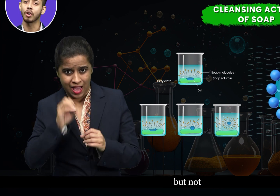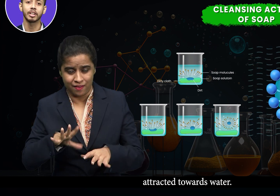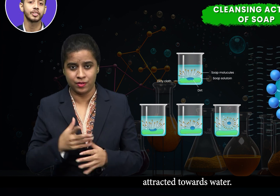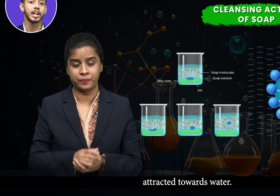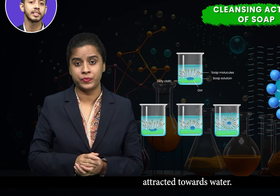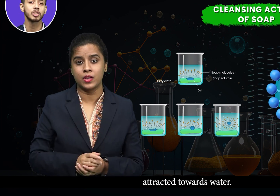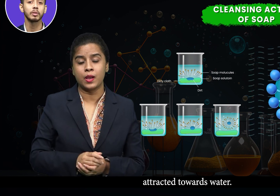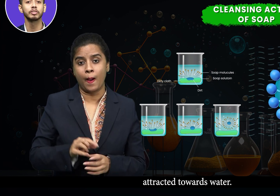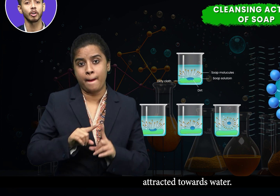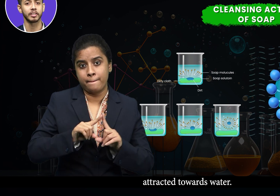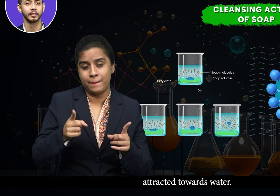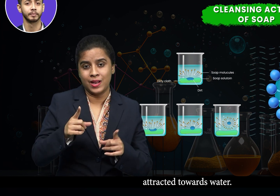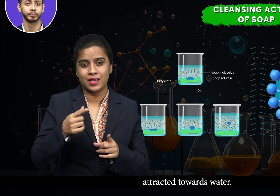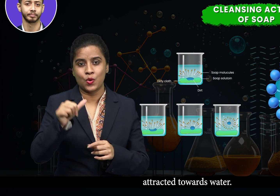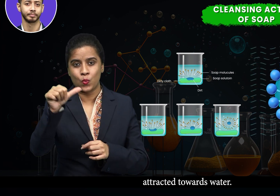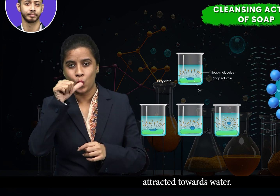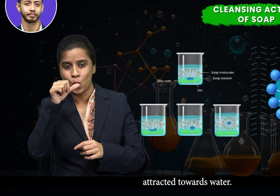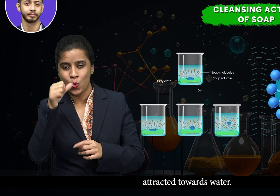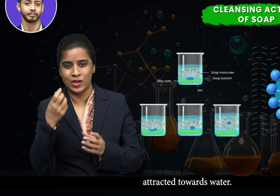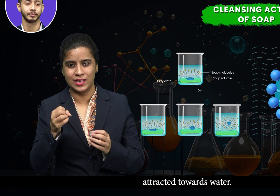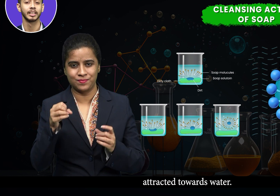but not attracted towards water.